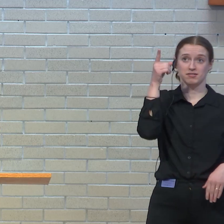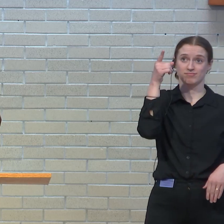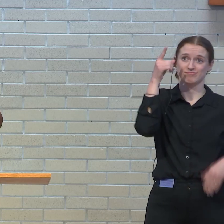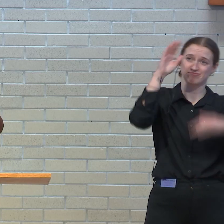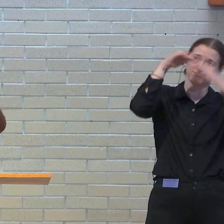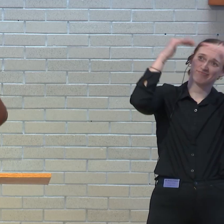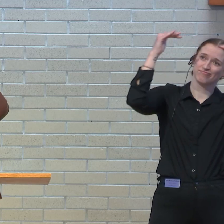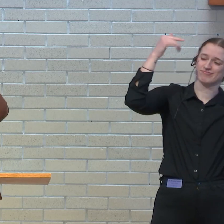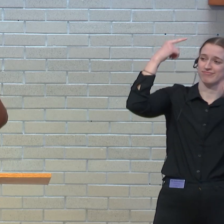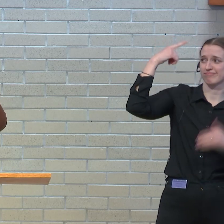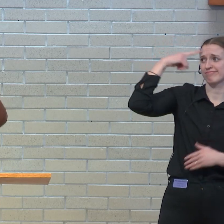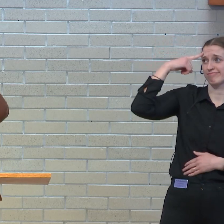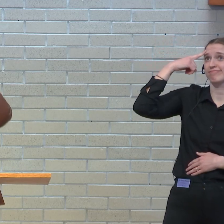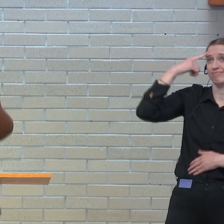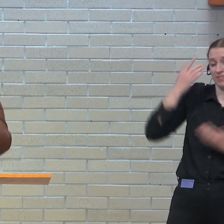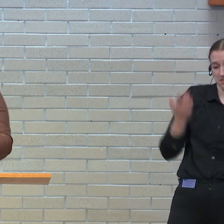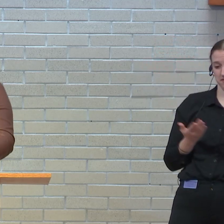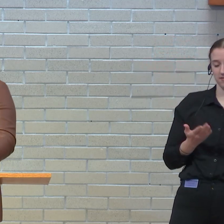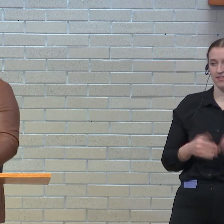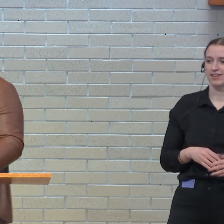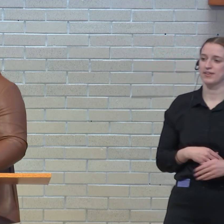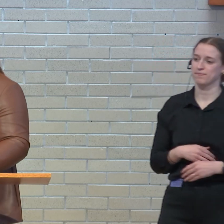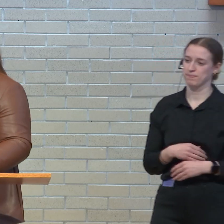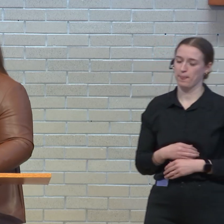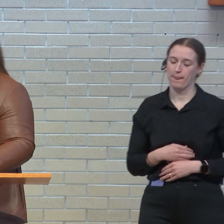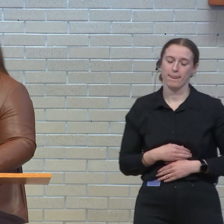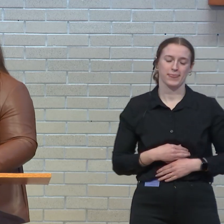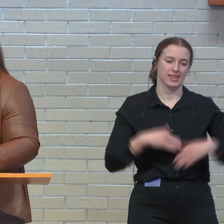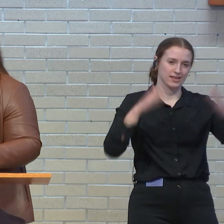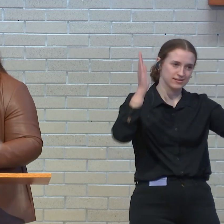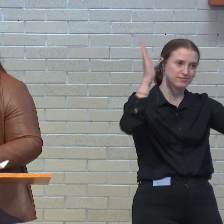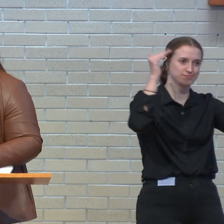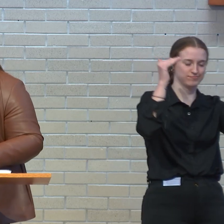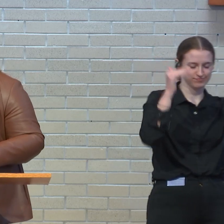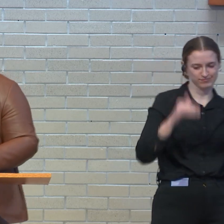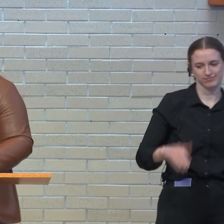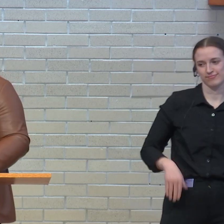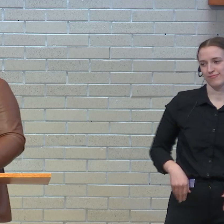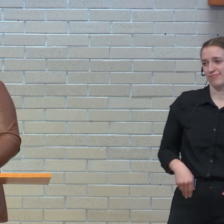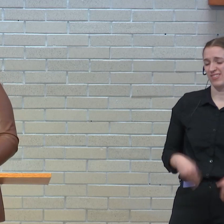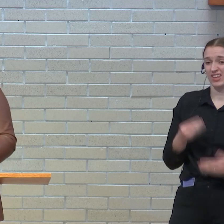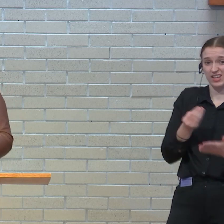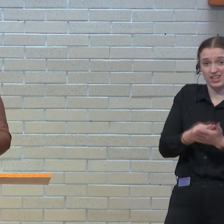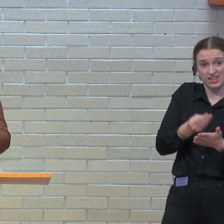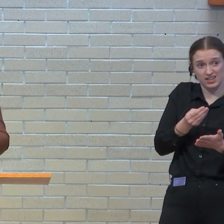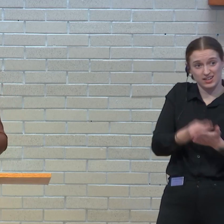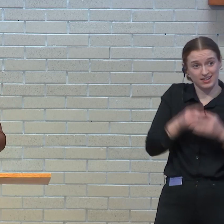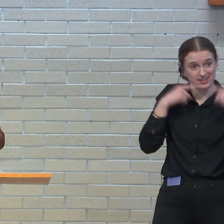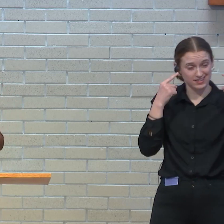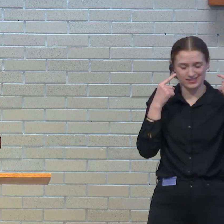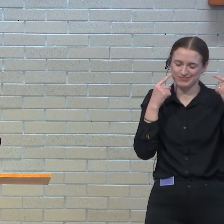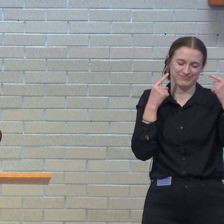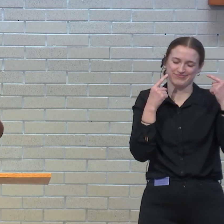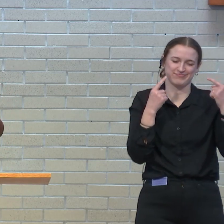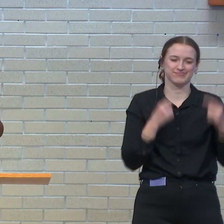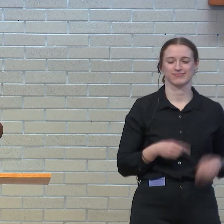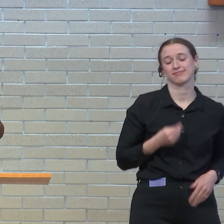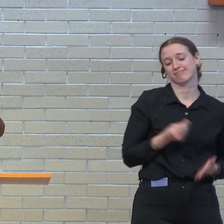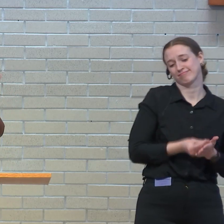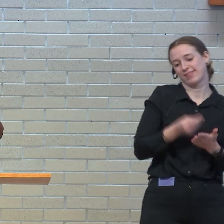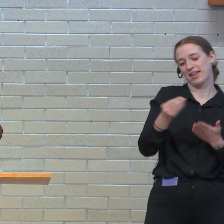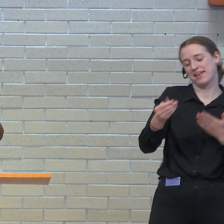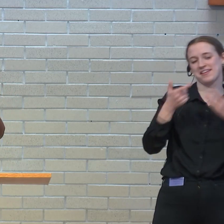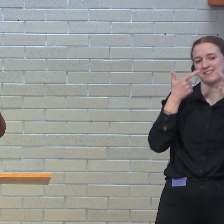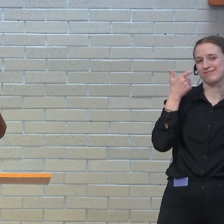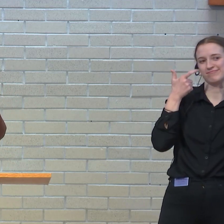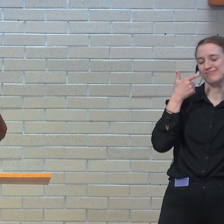He taught me paradise is in your mind. You know that there's hope. It doesn't cause a thing to smile. You don't have